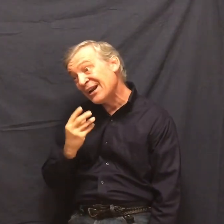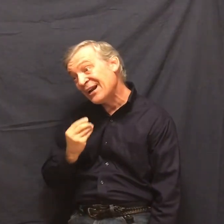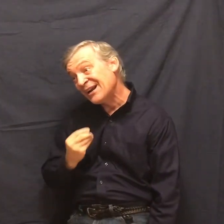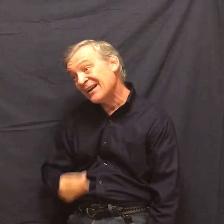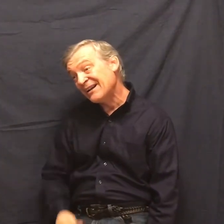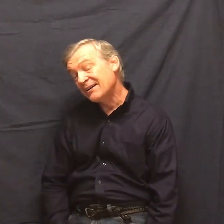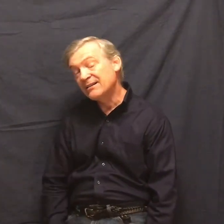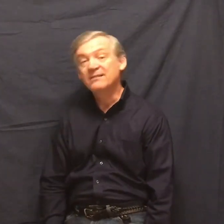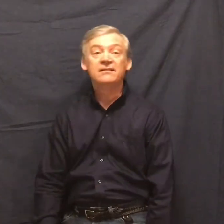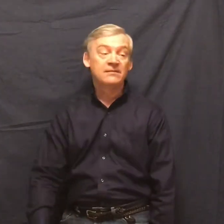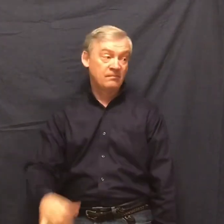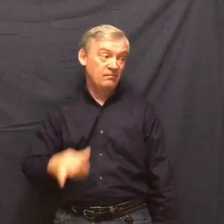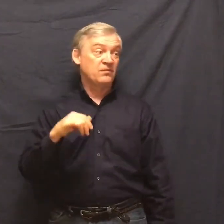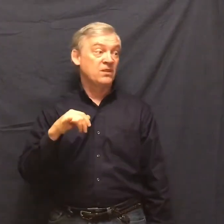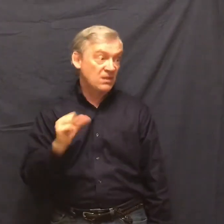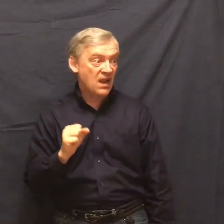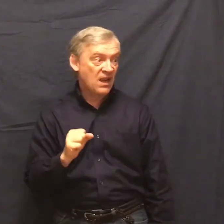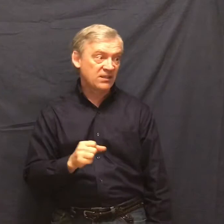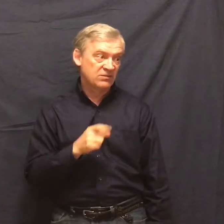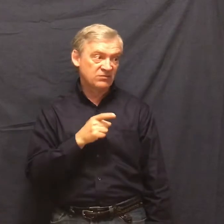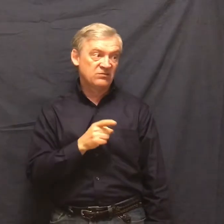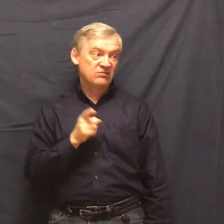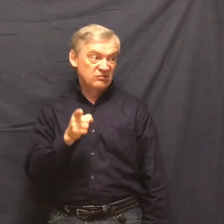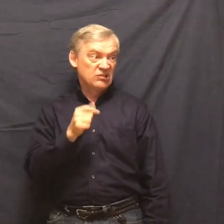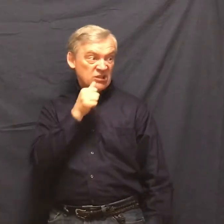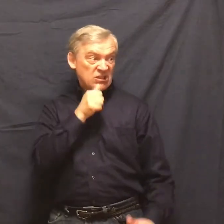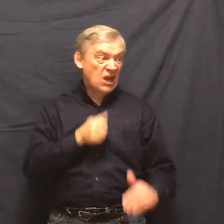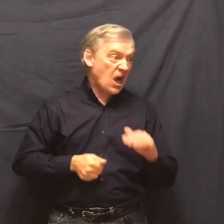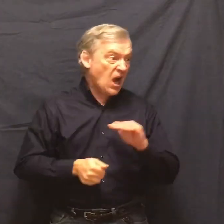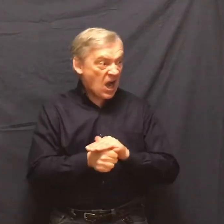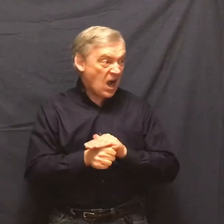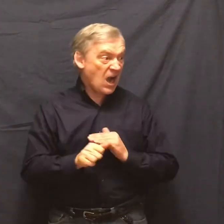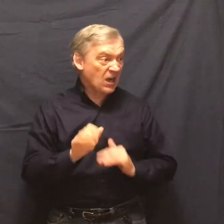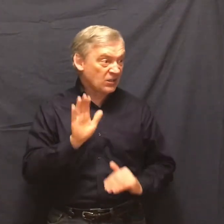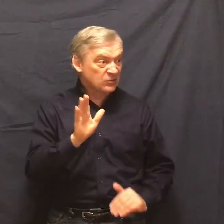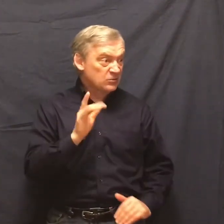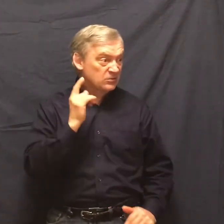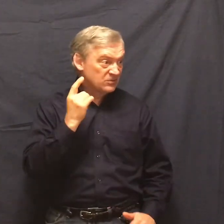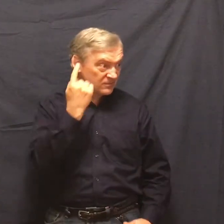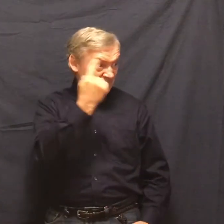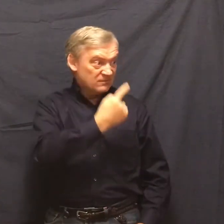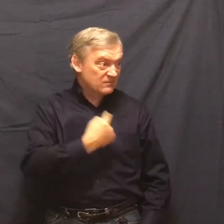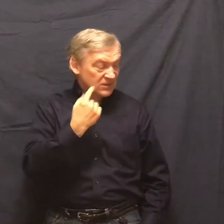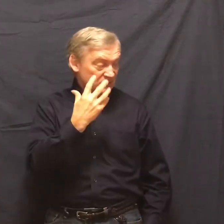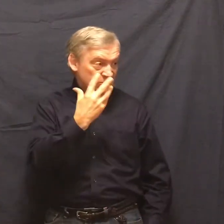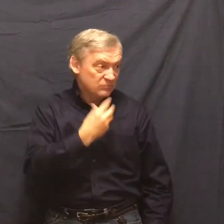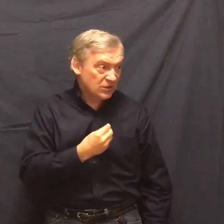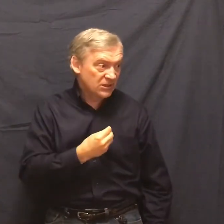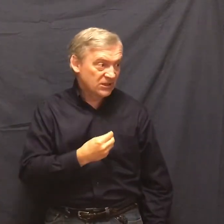"Yeah, and she's sure hiding it. Curly got his work ahead of him. Bet she'd clear out for